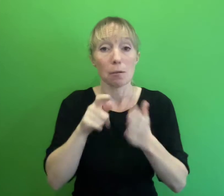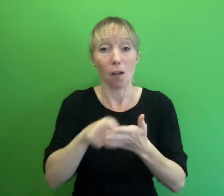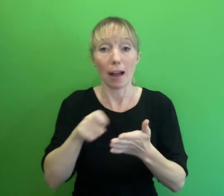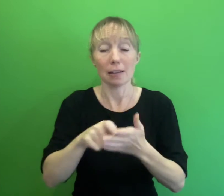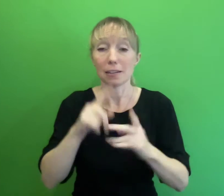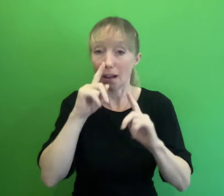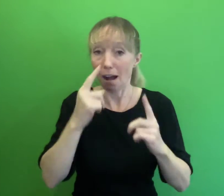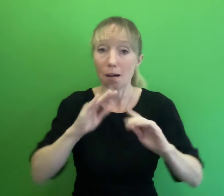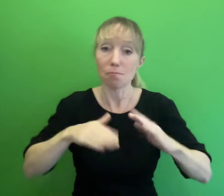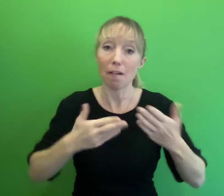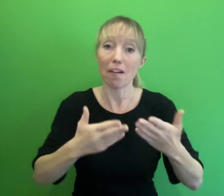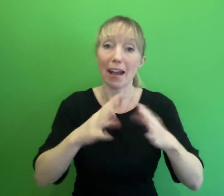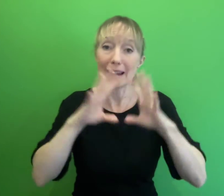everyone who wants to attend it.